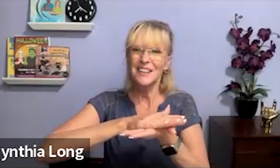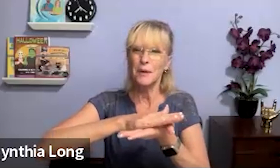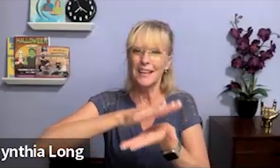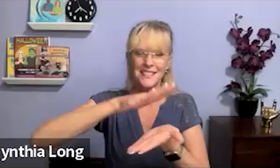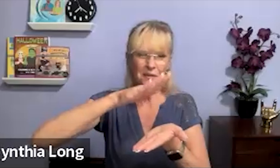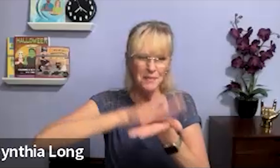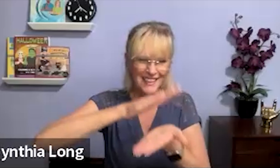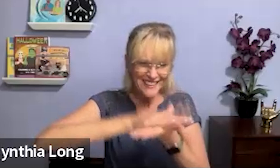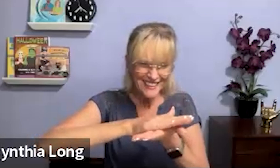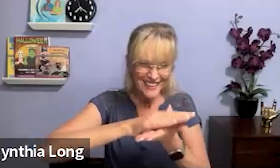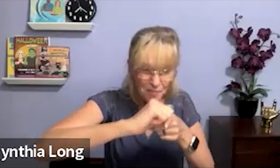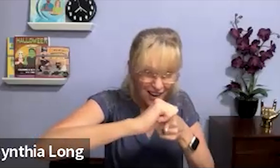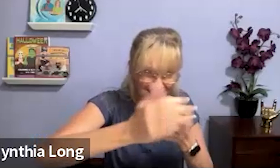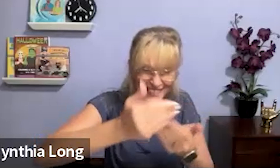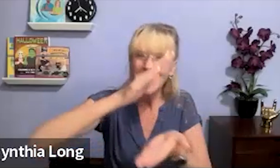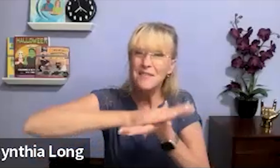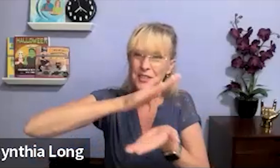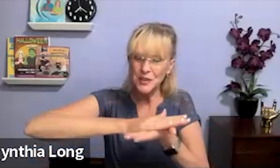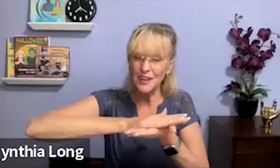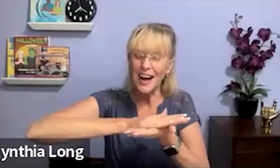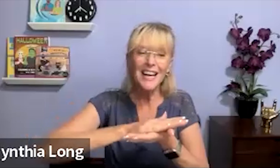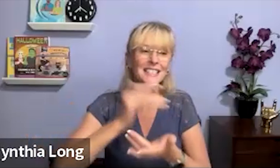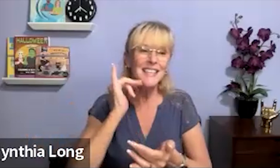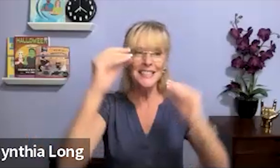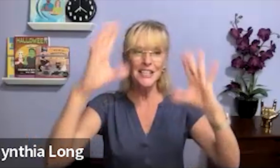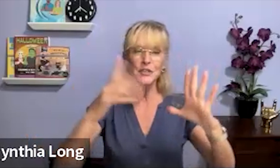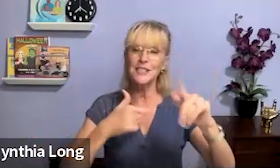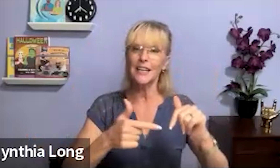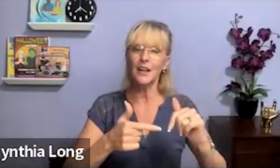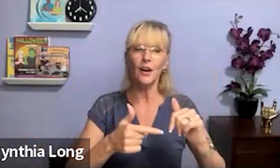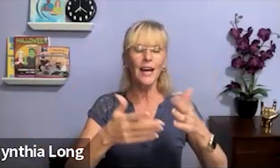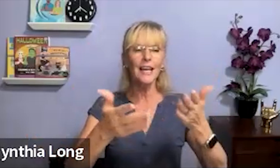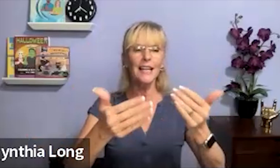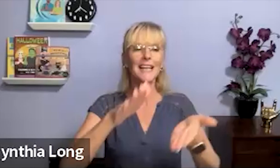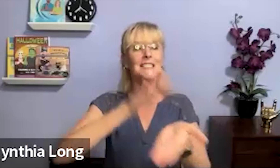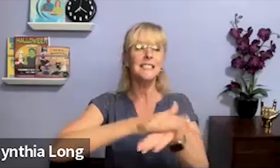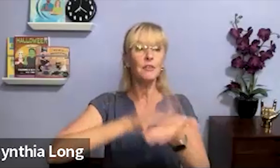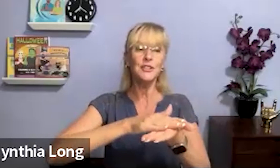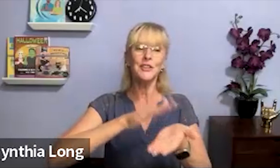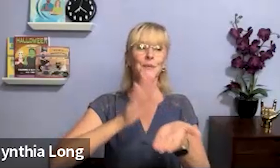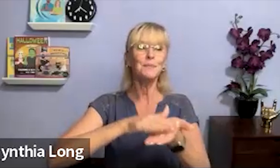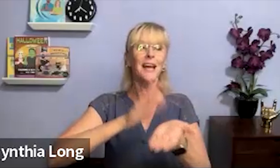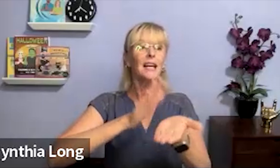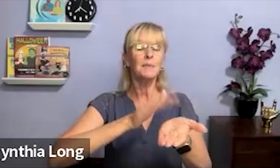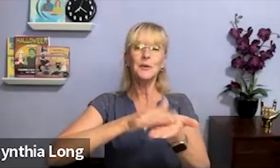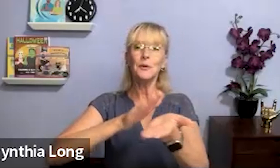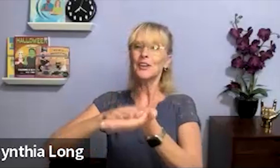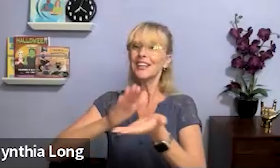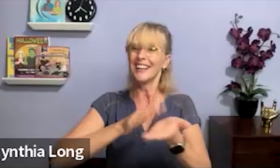So practice that with me. Practice school. It's like the teacher standing there. Okay, class, it's time for school. Come to order.